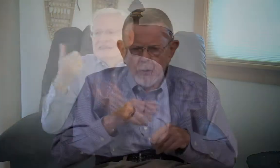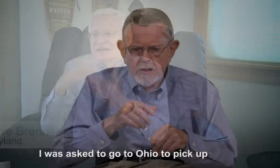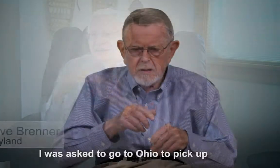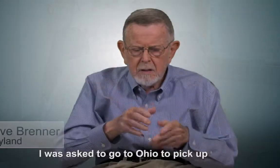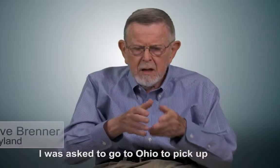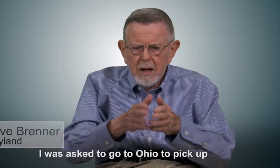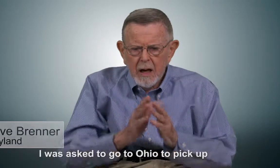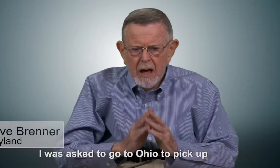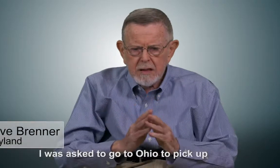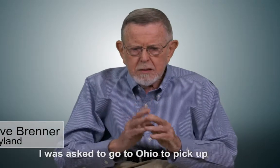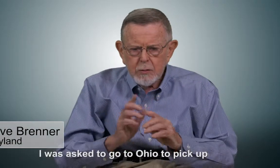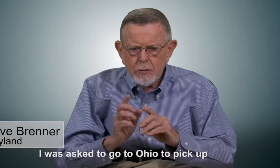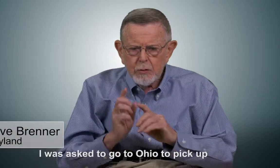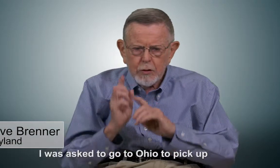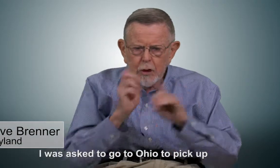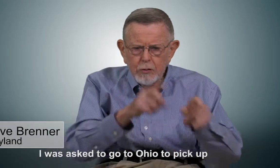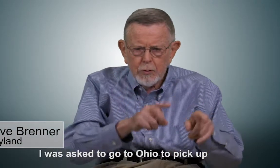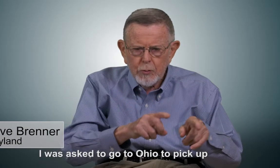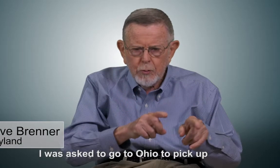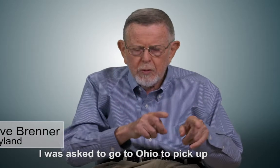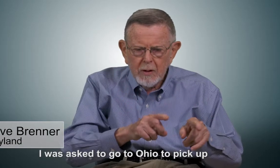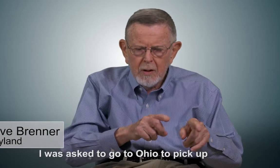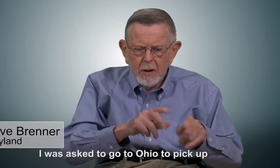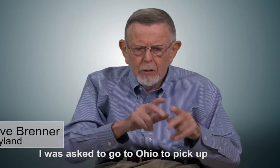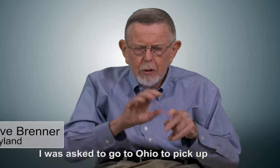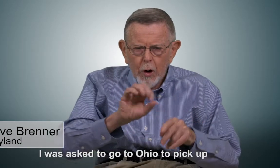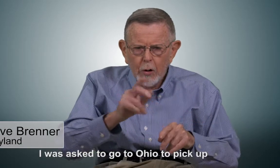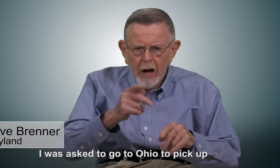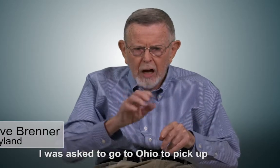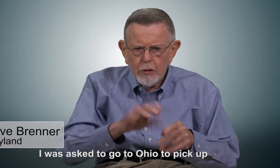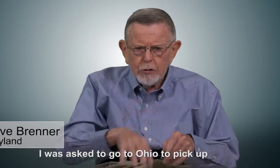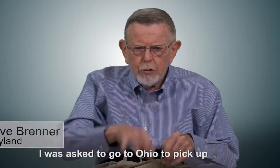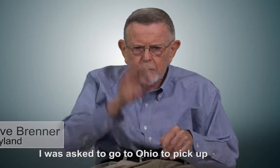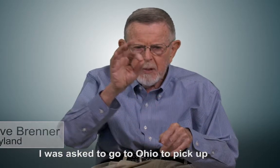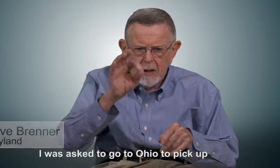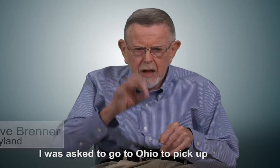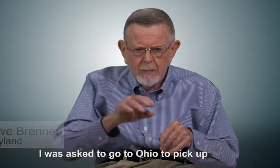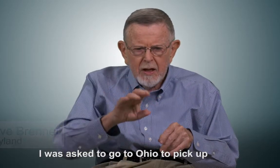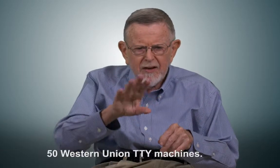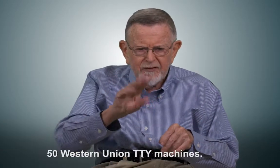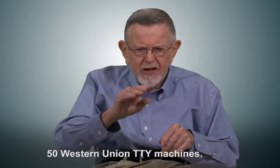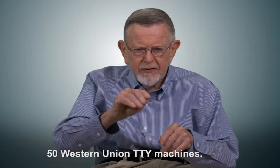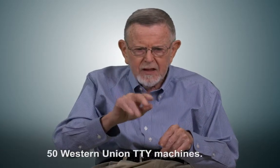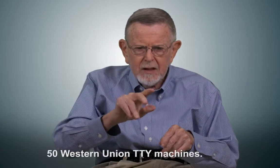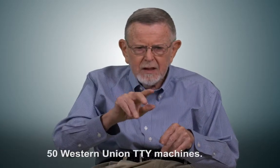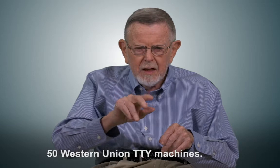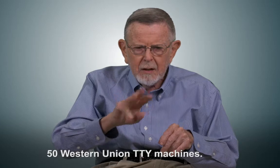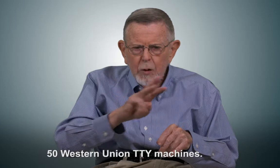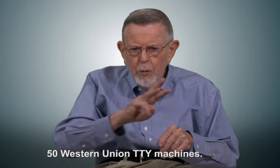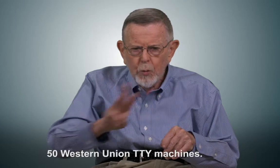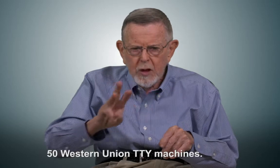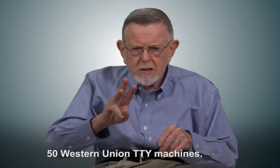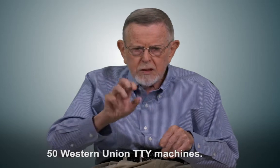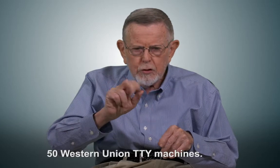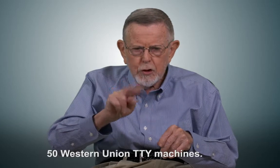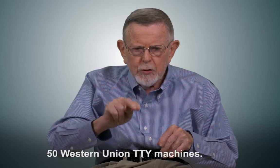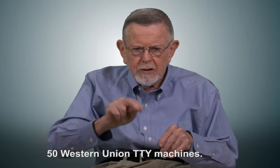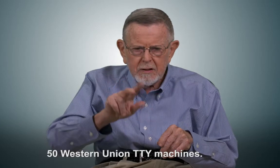was allowed to go to Ohio to pick up a 50-year working unit